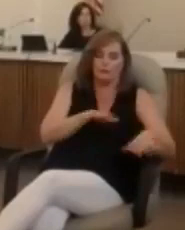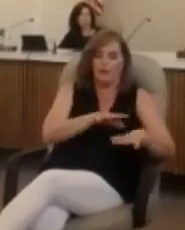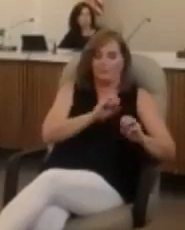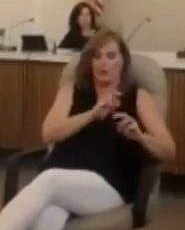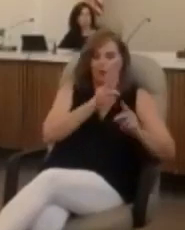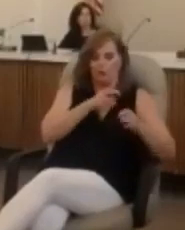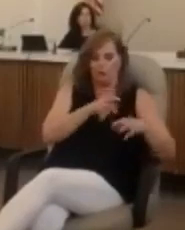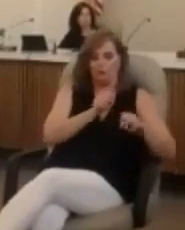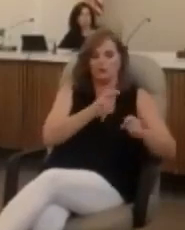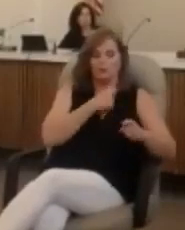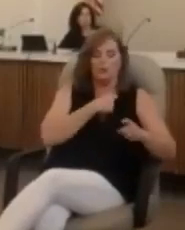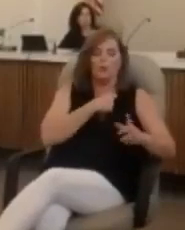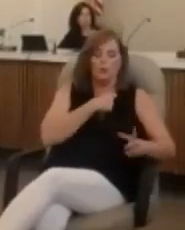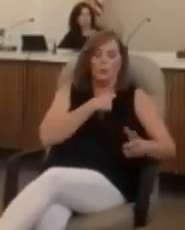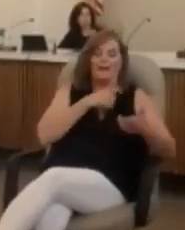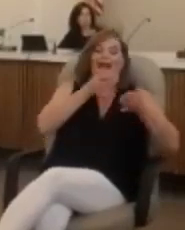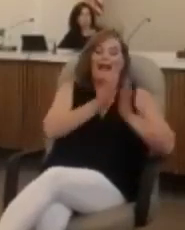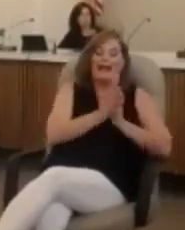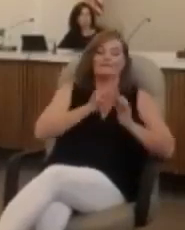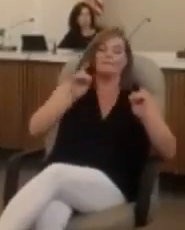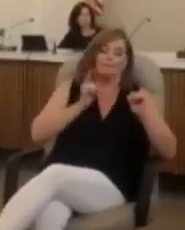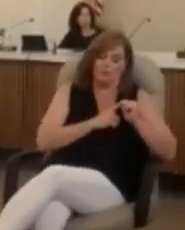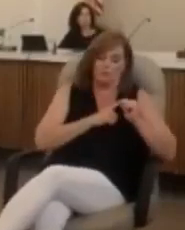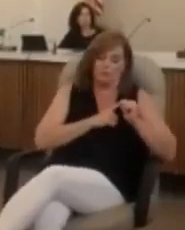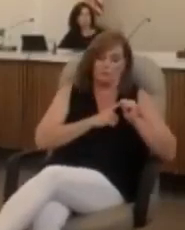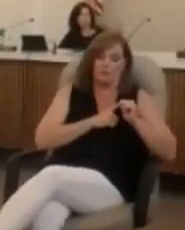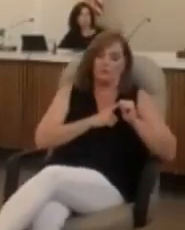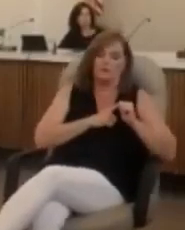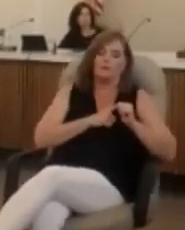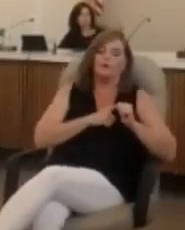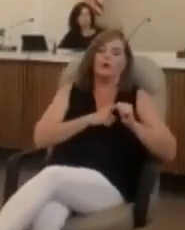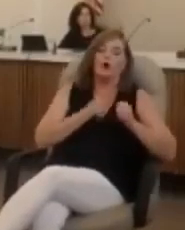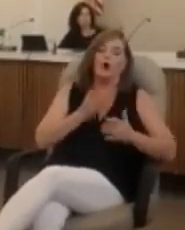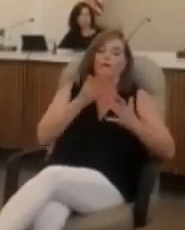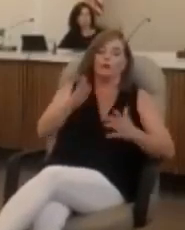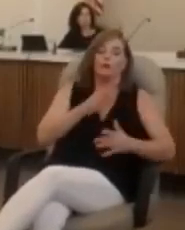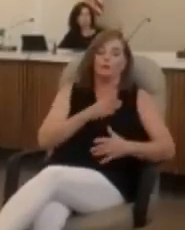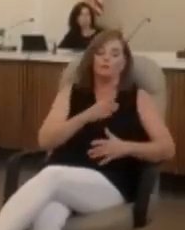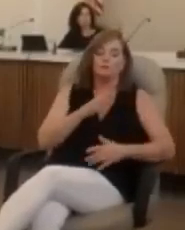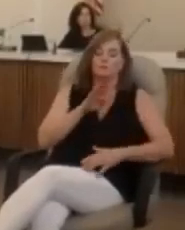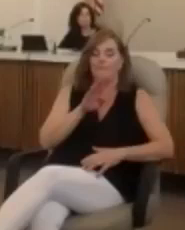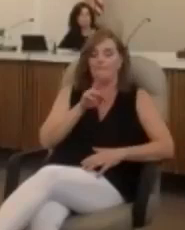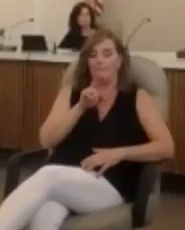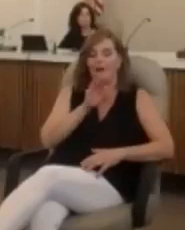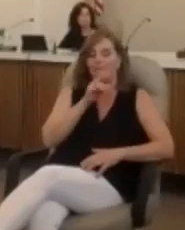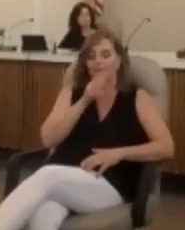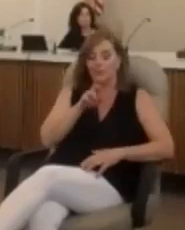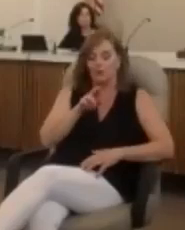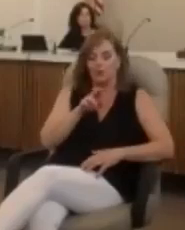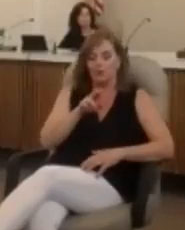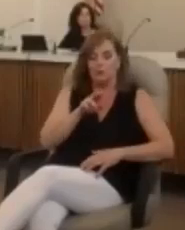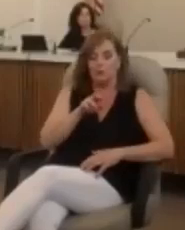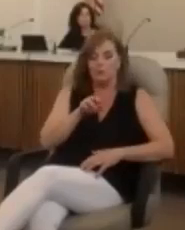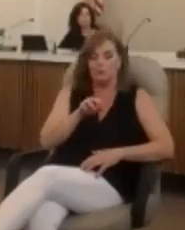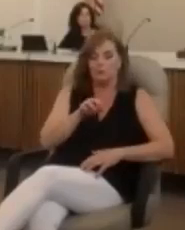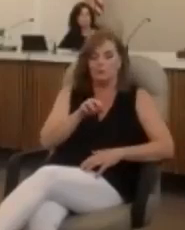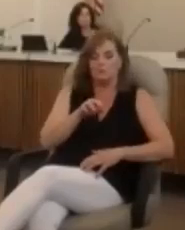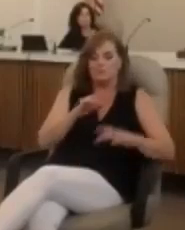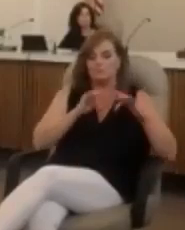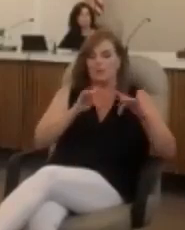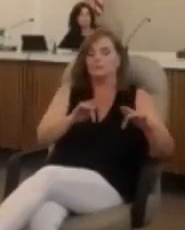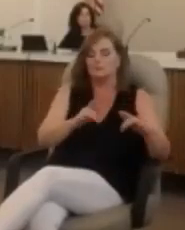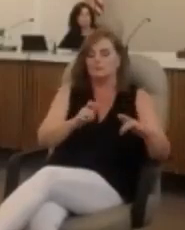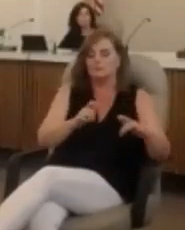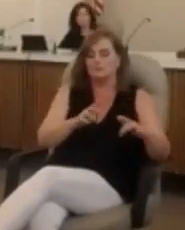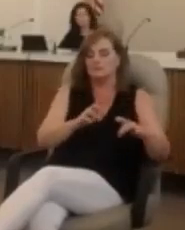the developer to first offer those buffer spaces to the existing property owners to see if